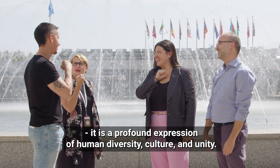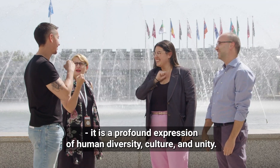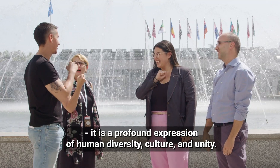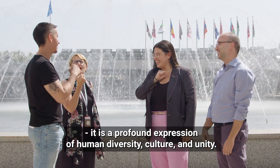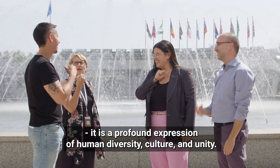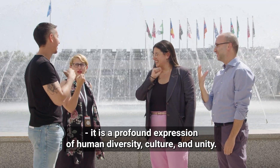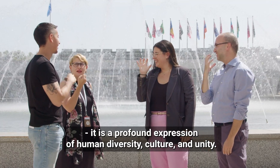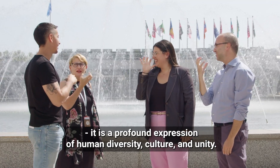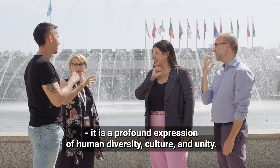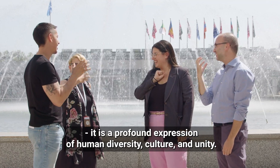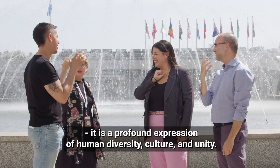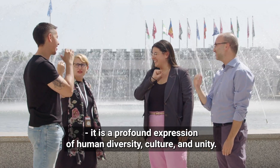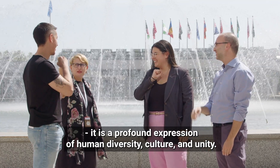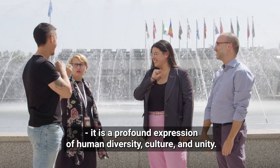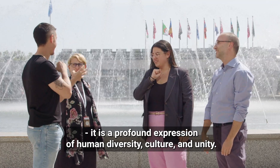culture and unity.